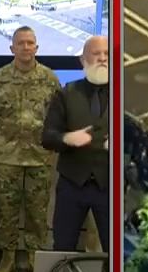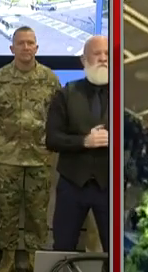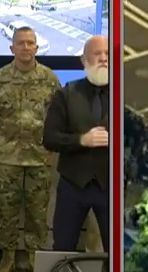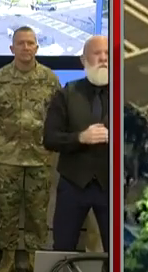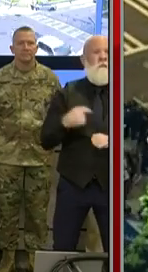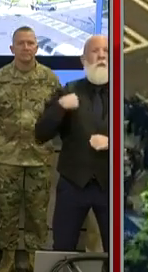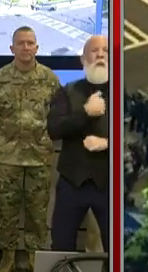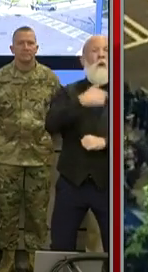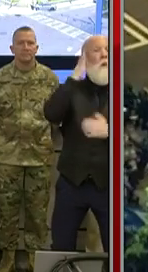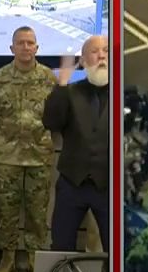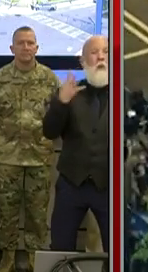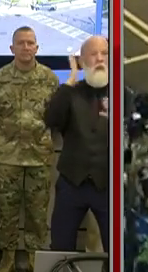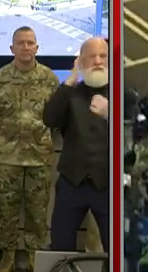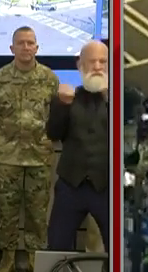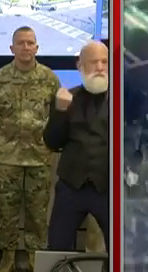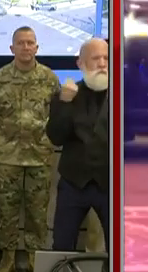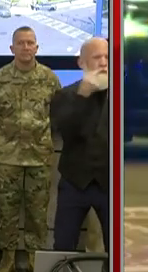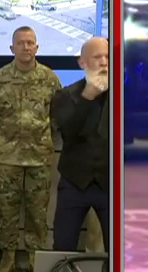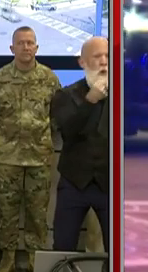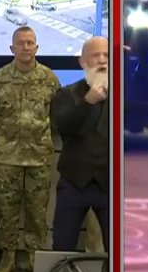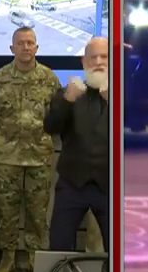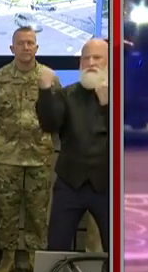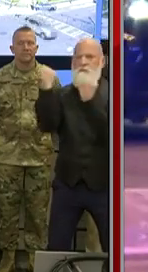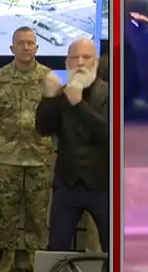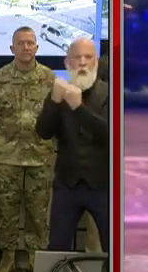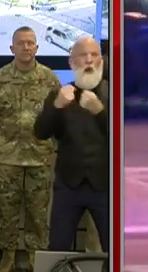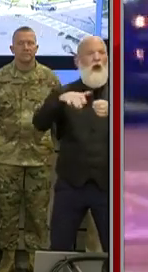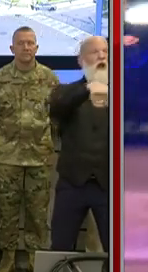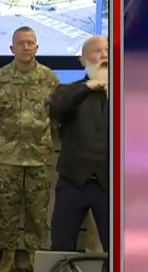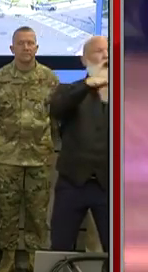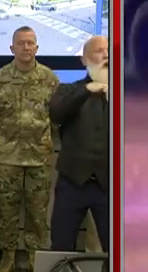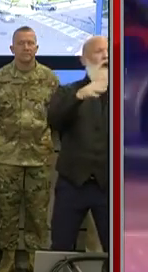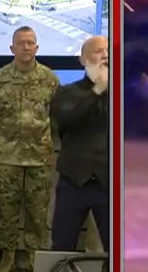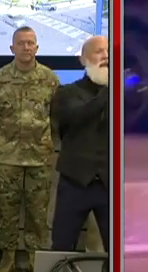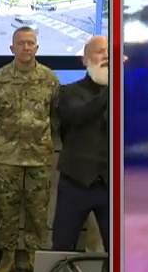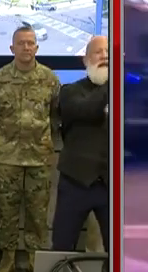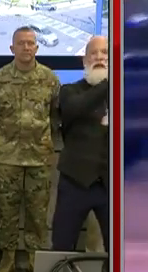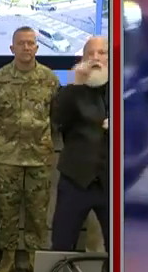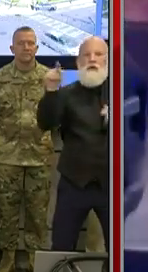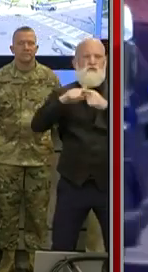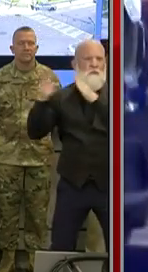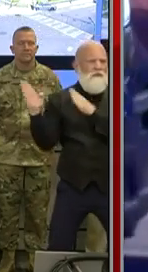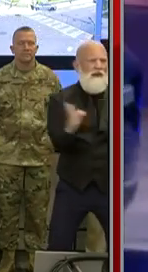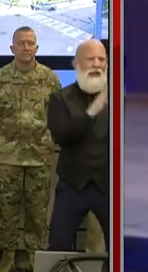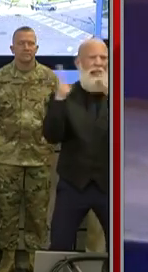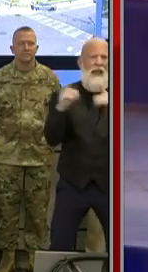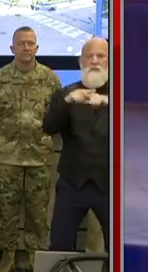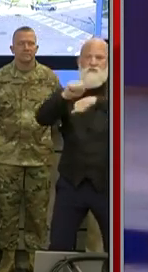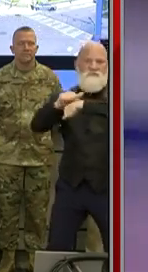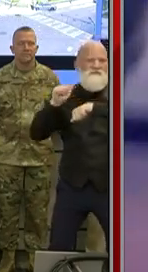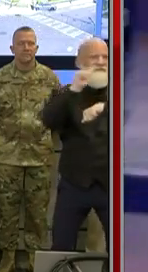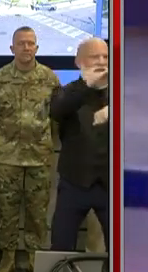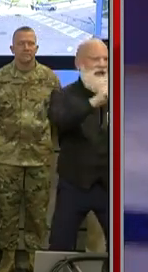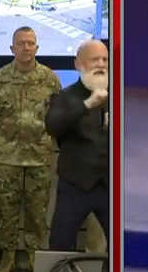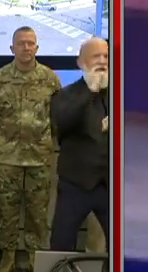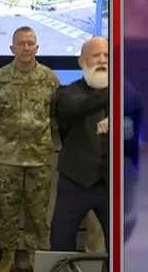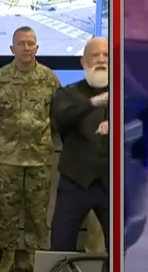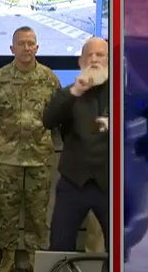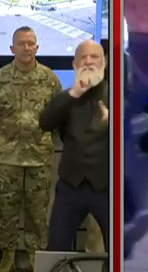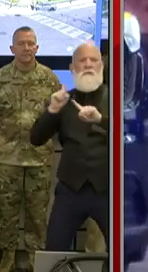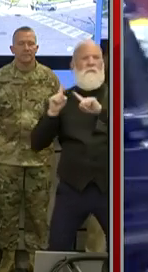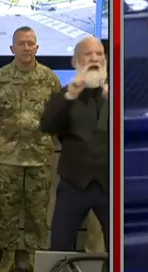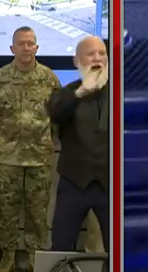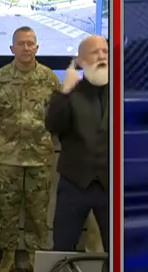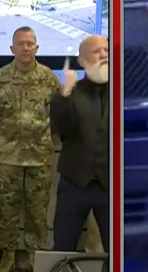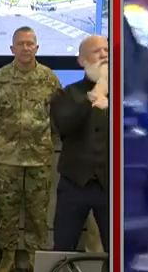leaders to plan, mobilize, and respond appropriately to threats that undermine our safety. We will